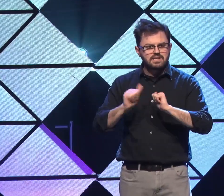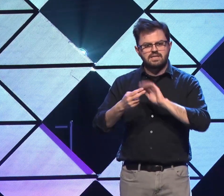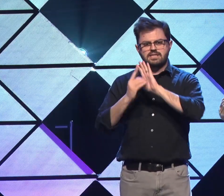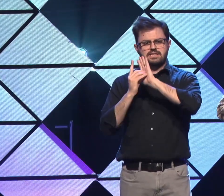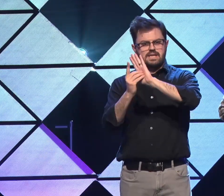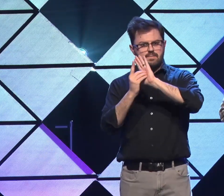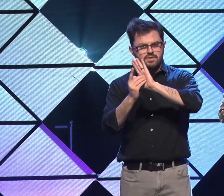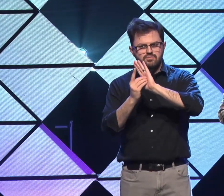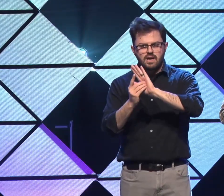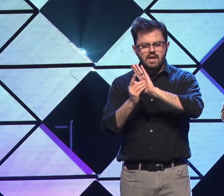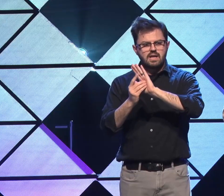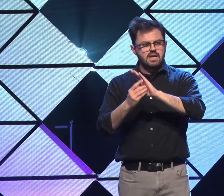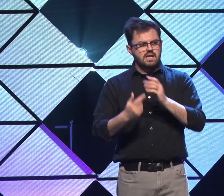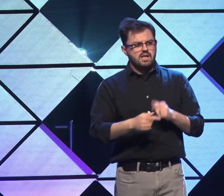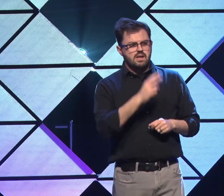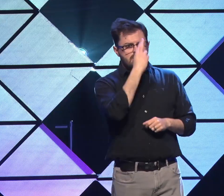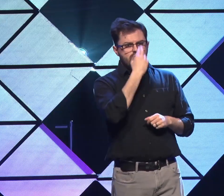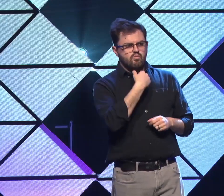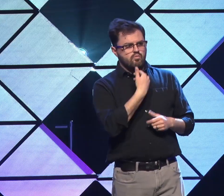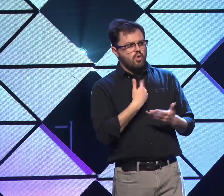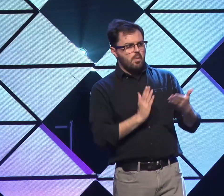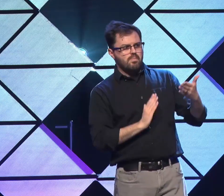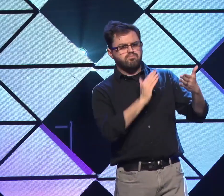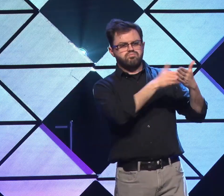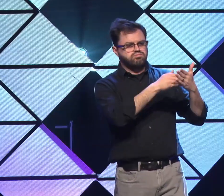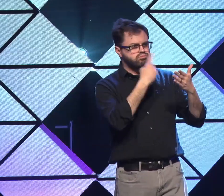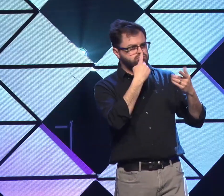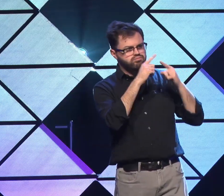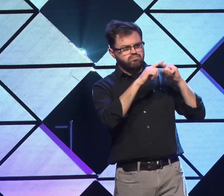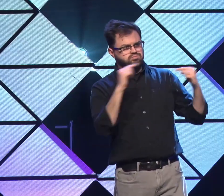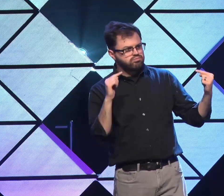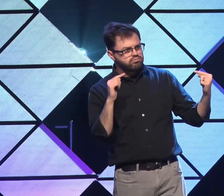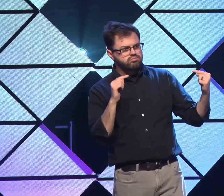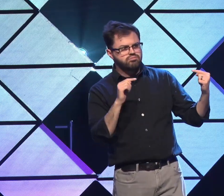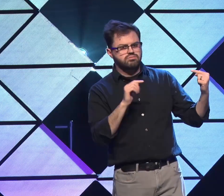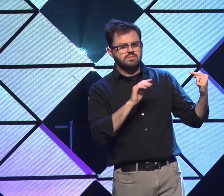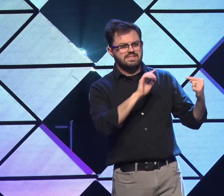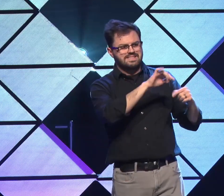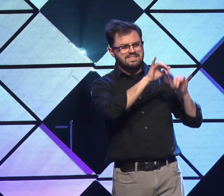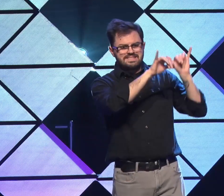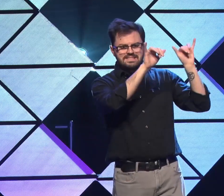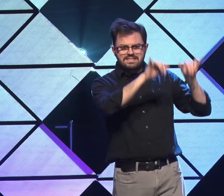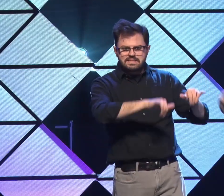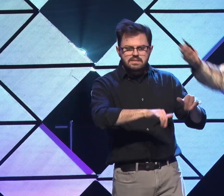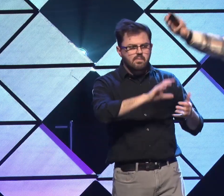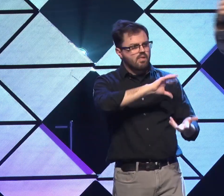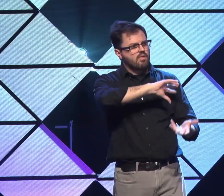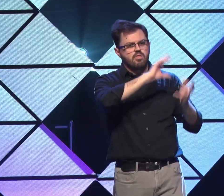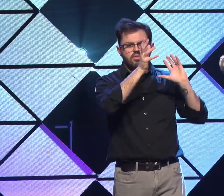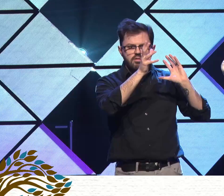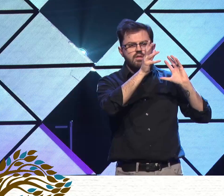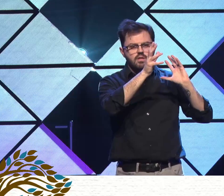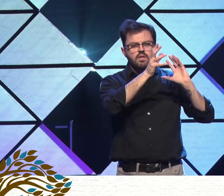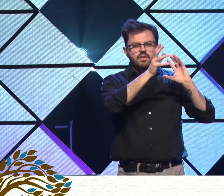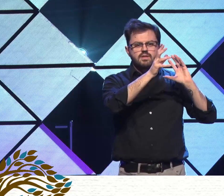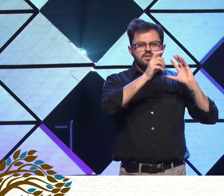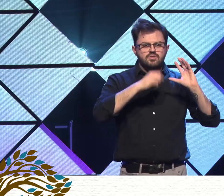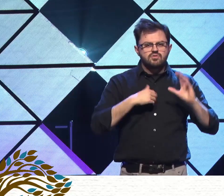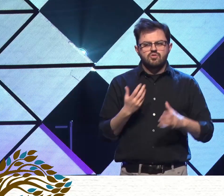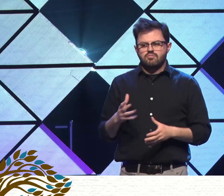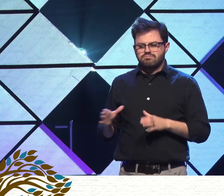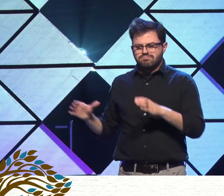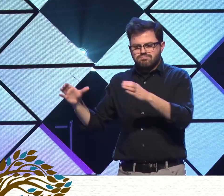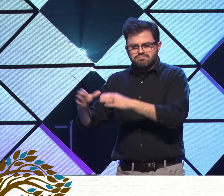see. I don't agree with Rome. I think they're off base. This power system is jacked up. So he gets everybody and he rides in. And